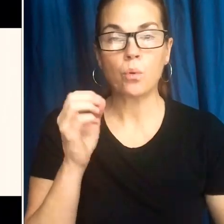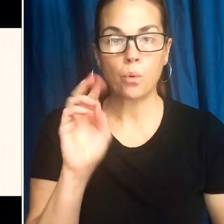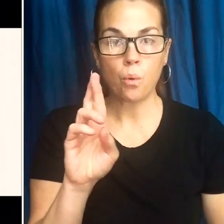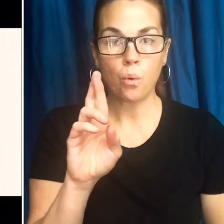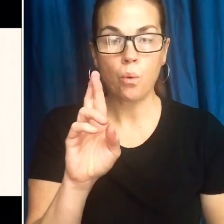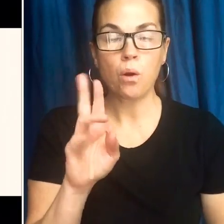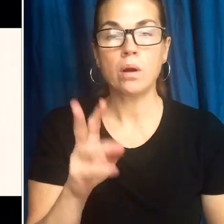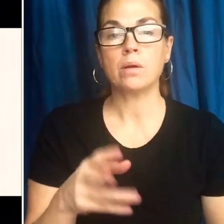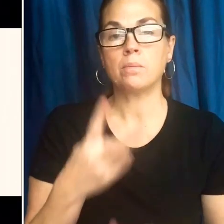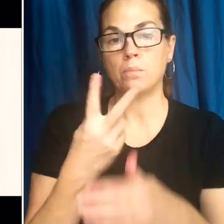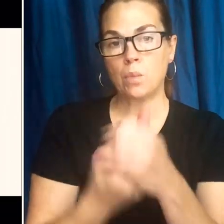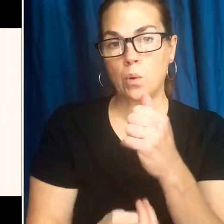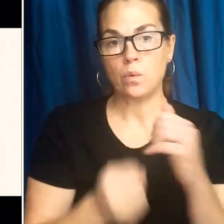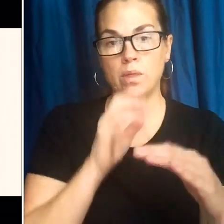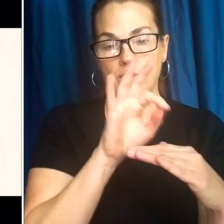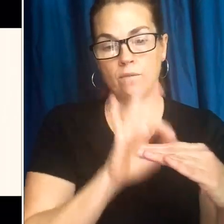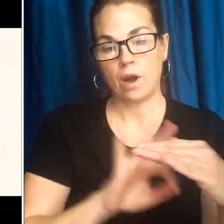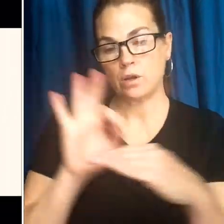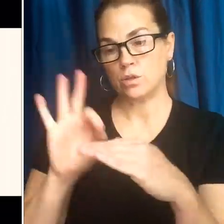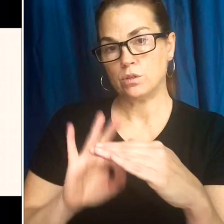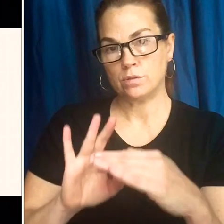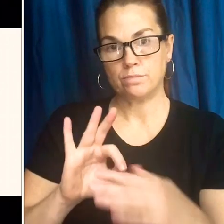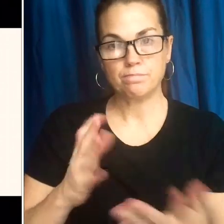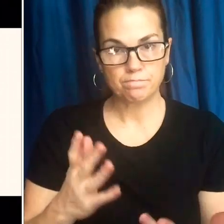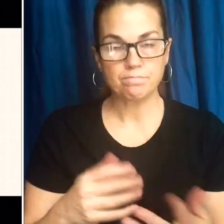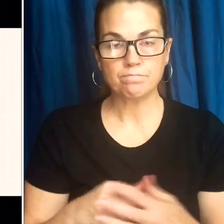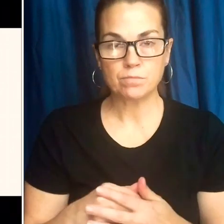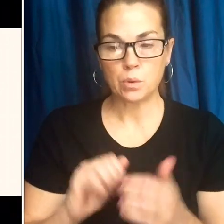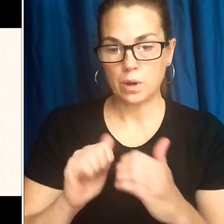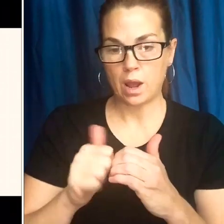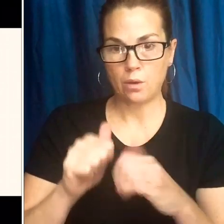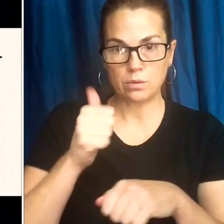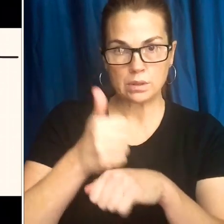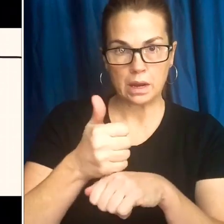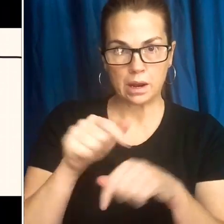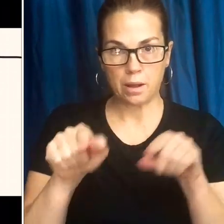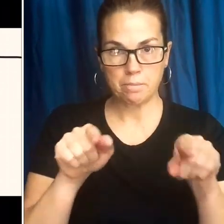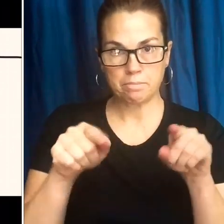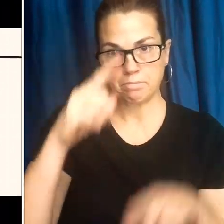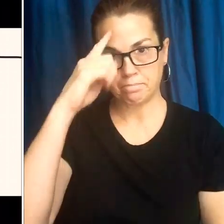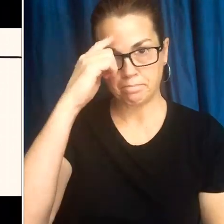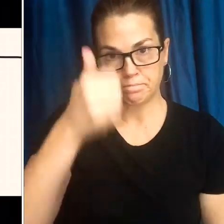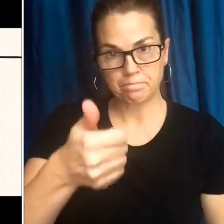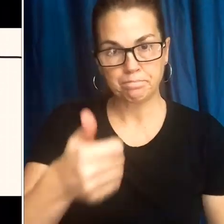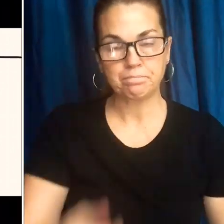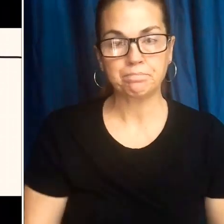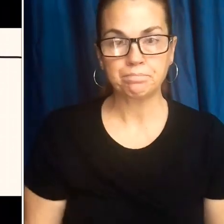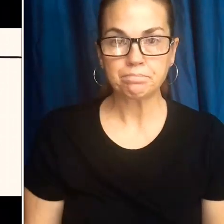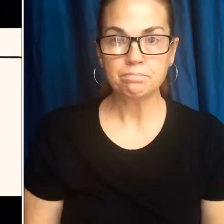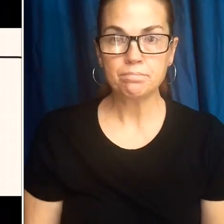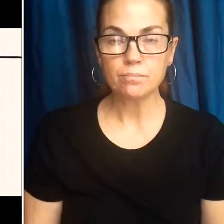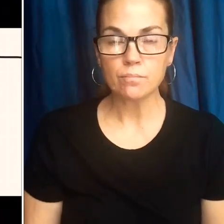The best tool to use when ordering rational numbers is a number